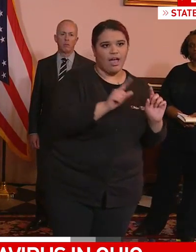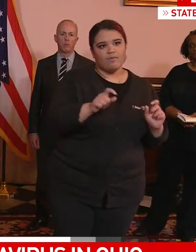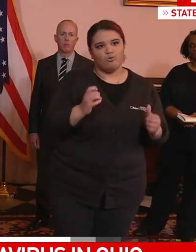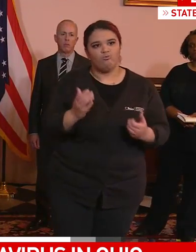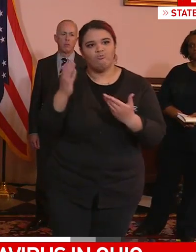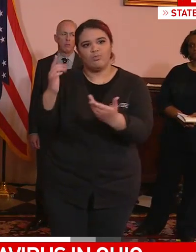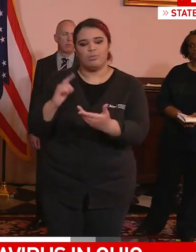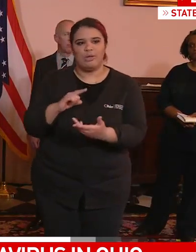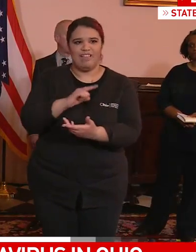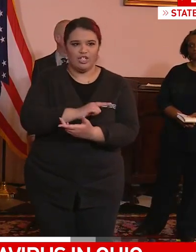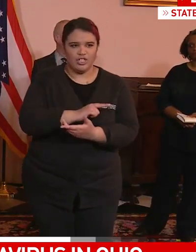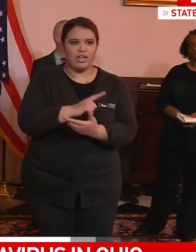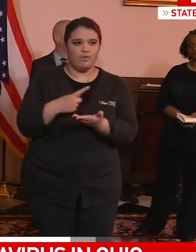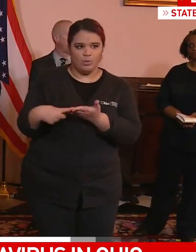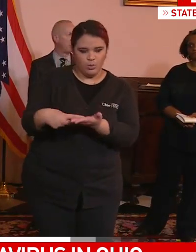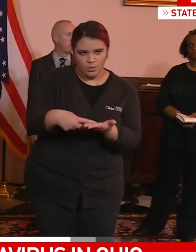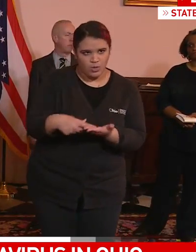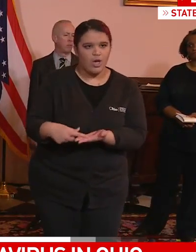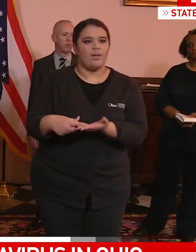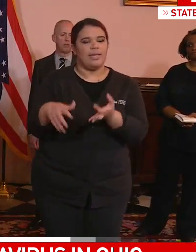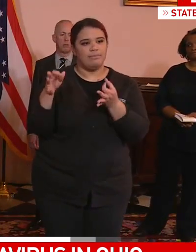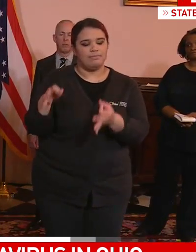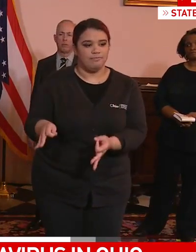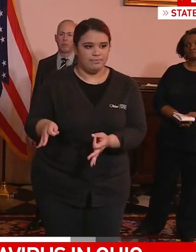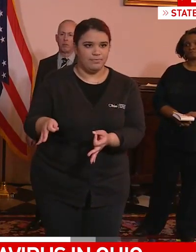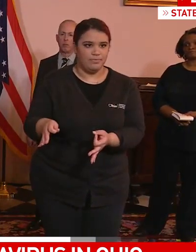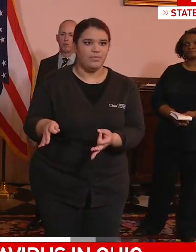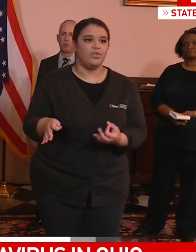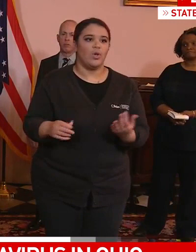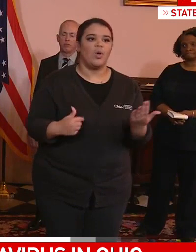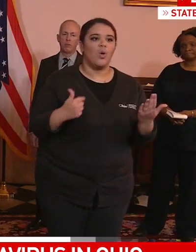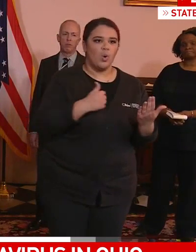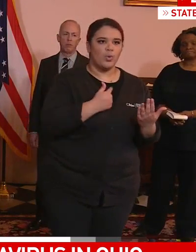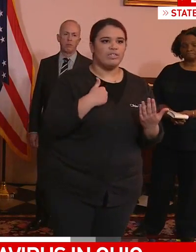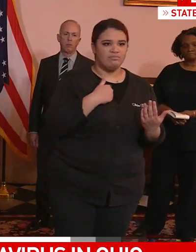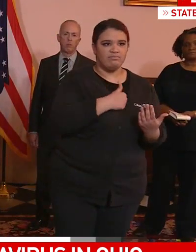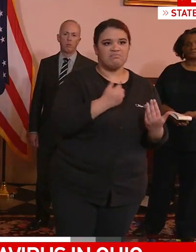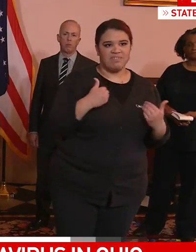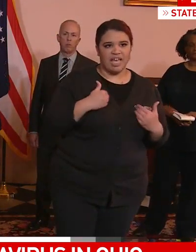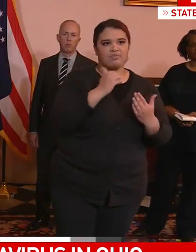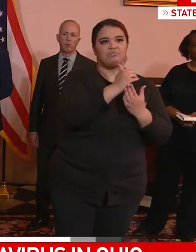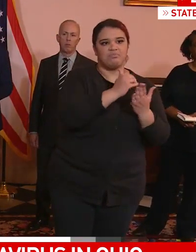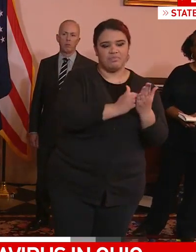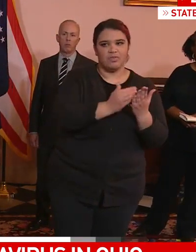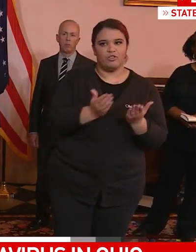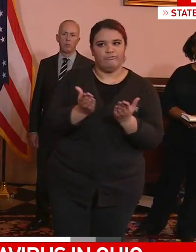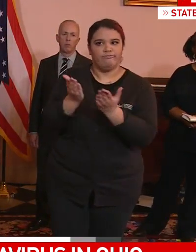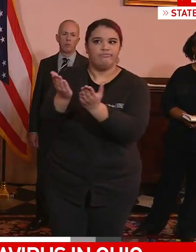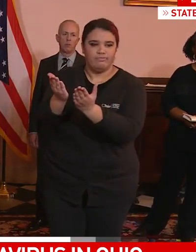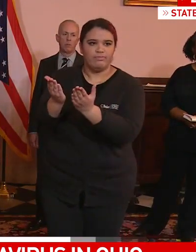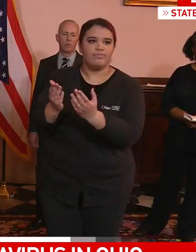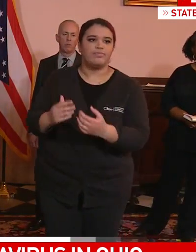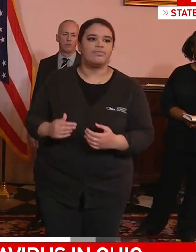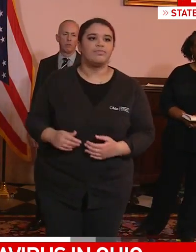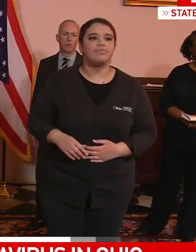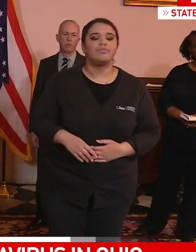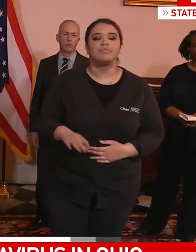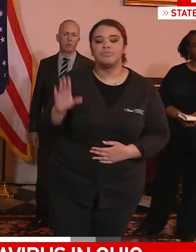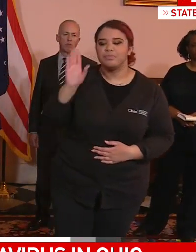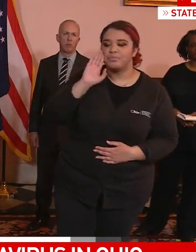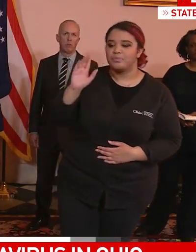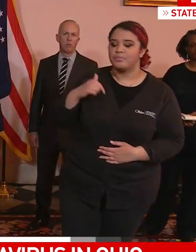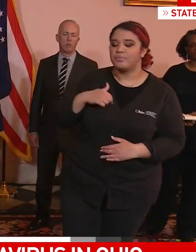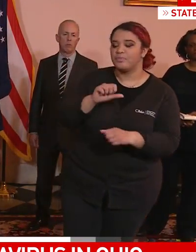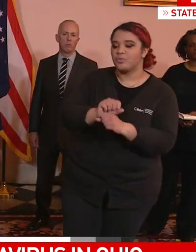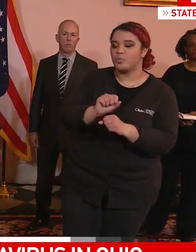going to give them another list of things that we would want them to consider. Thank you. Thank you. This is Jackie Borchert from the